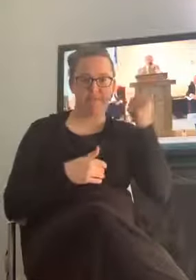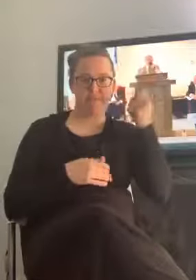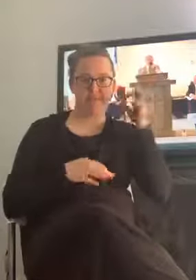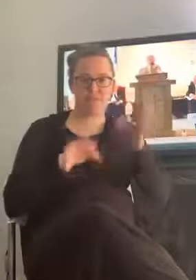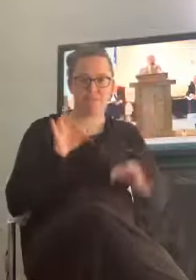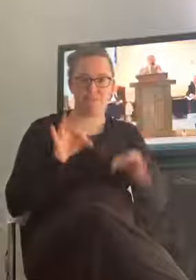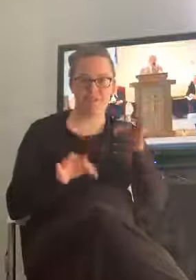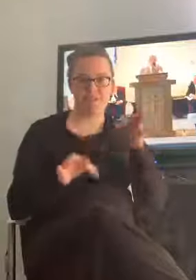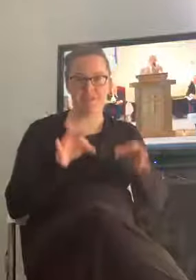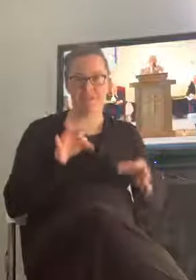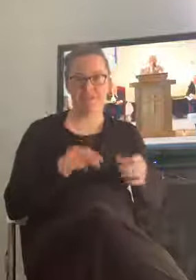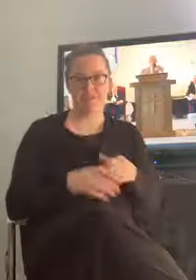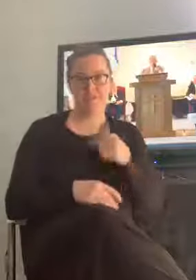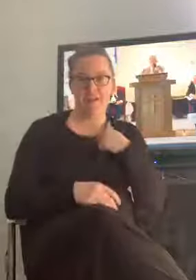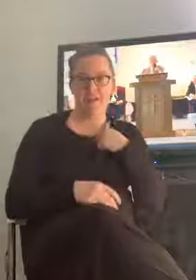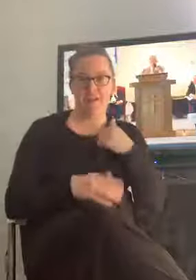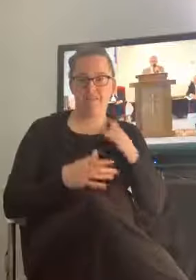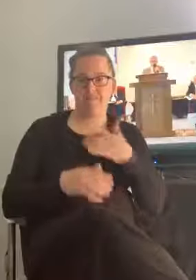I feel I can make a turn.